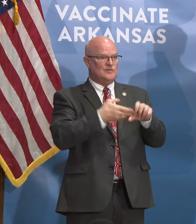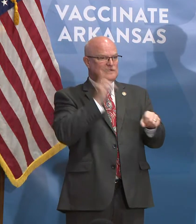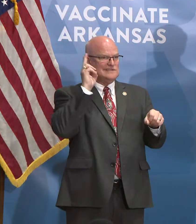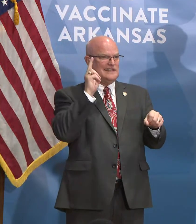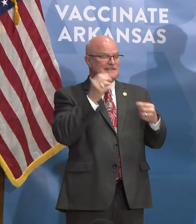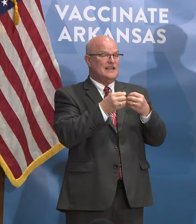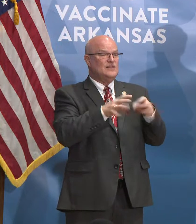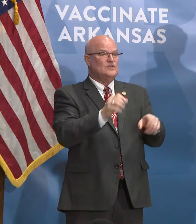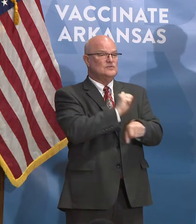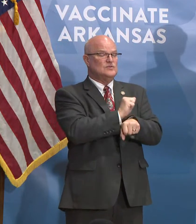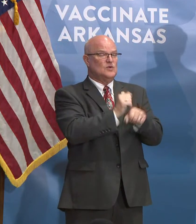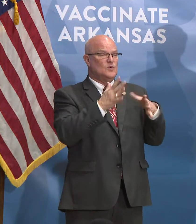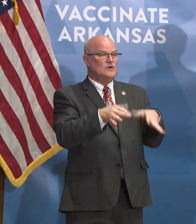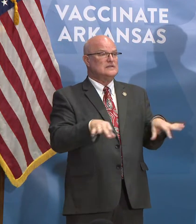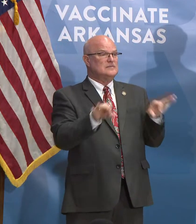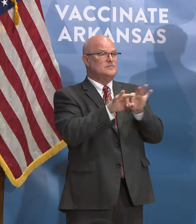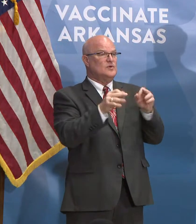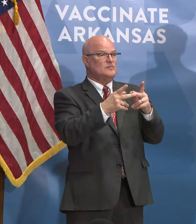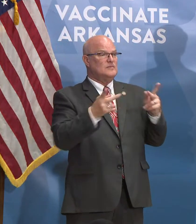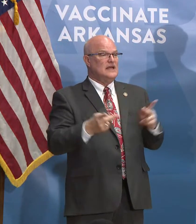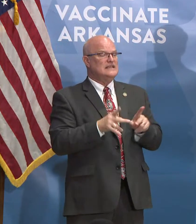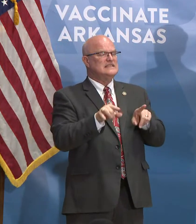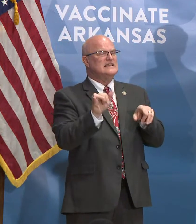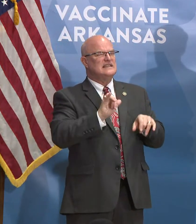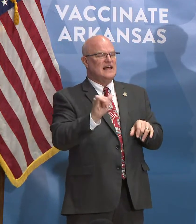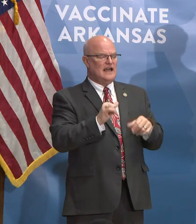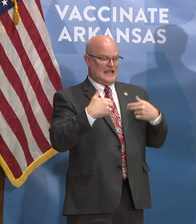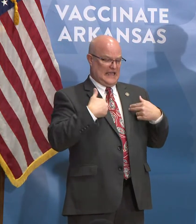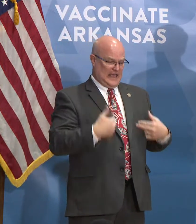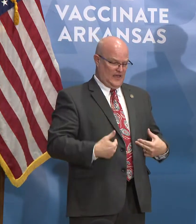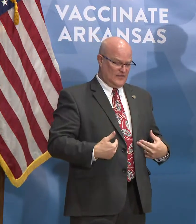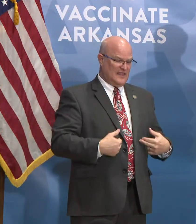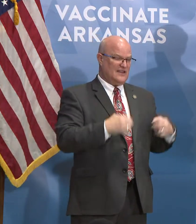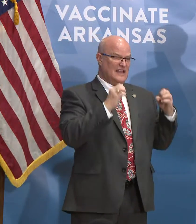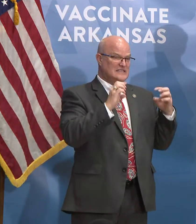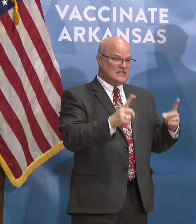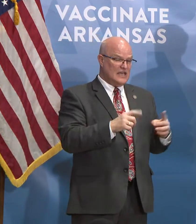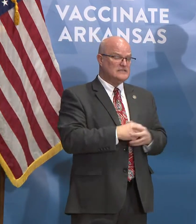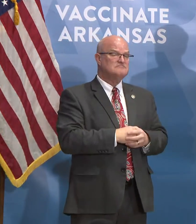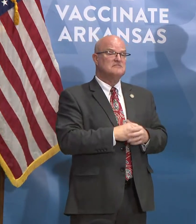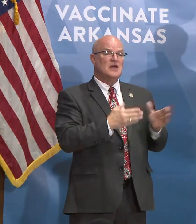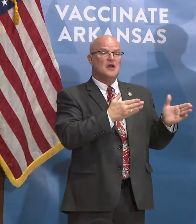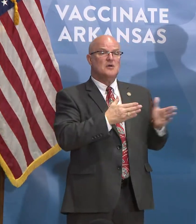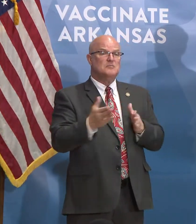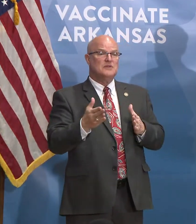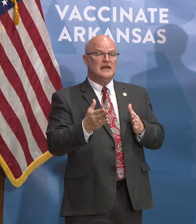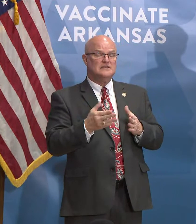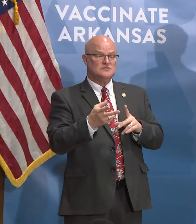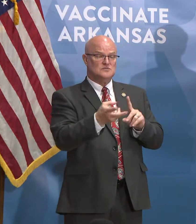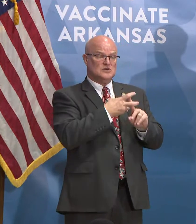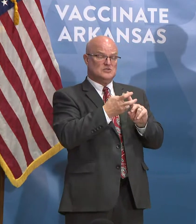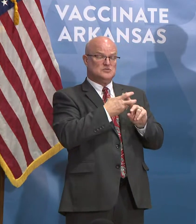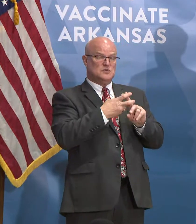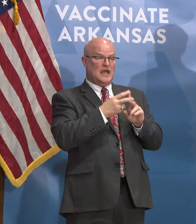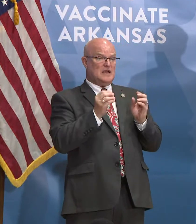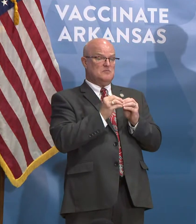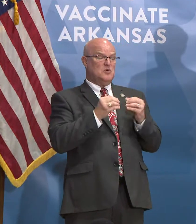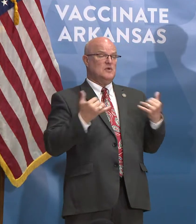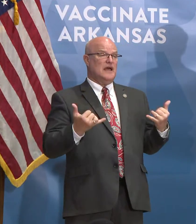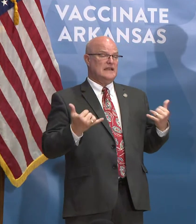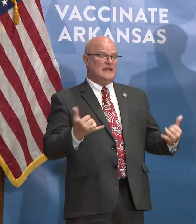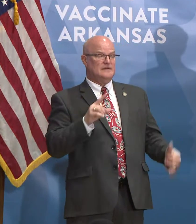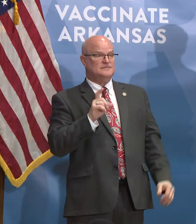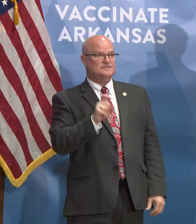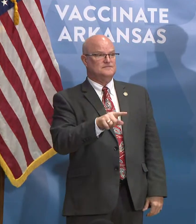we're losing workers in those critical sectors like healthcare, education. Does the state have any plans to attract more workers to those critical sectors right now?